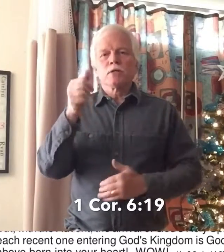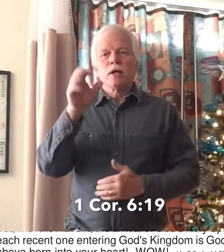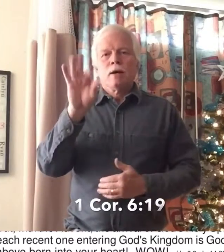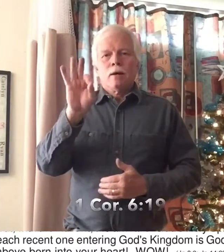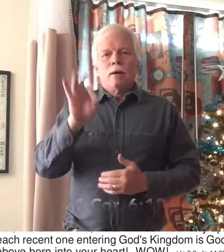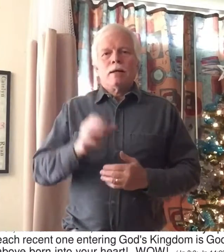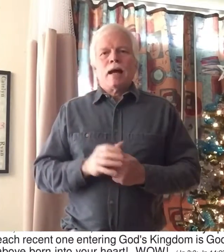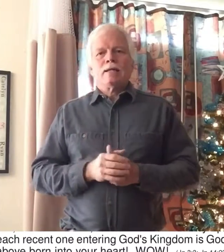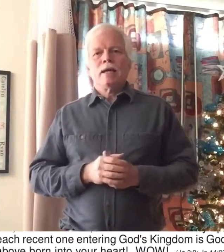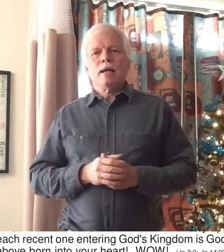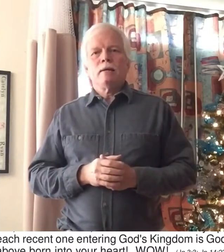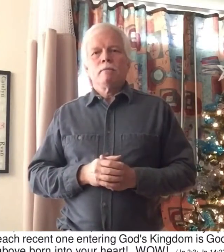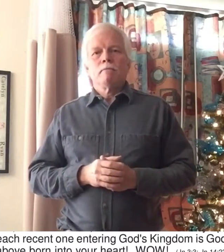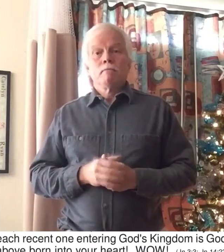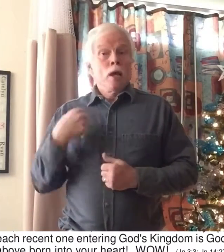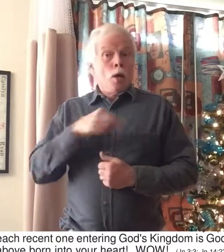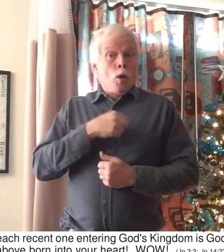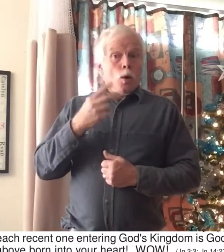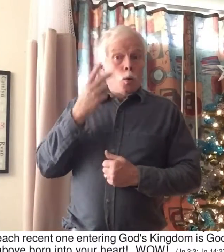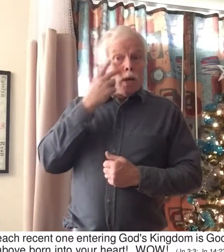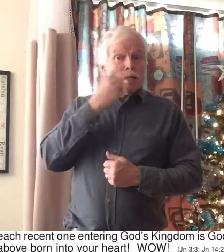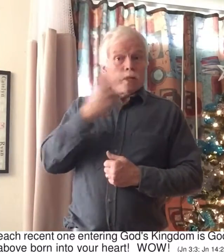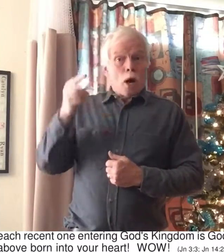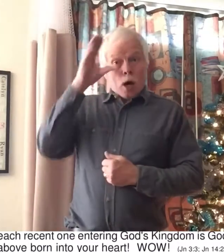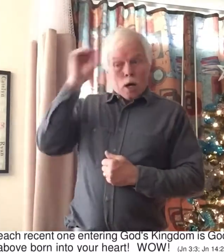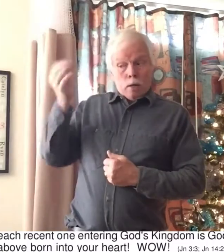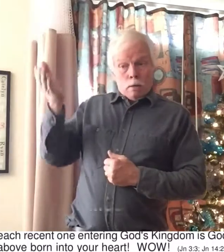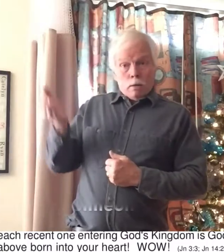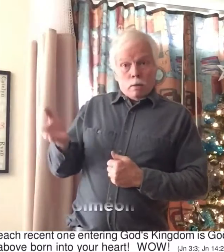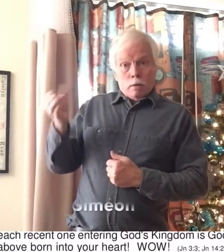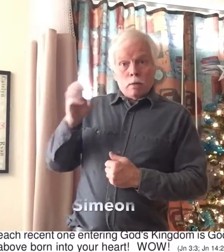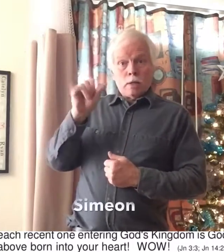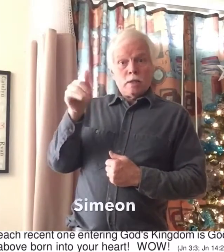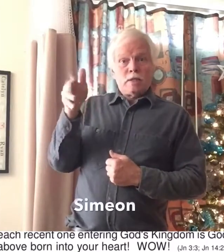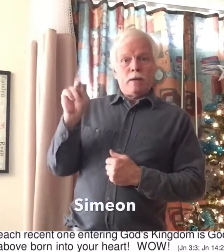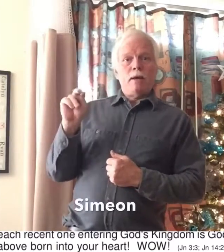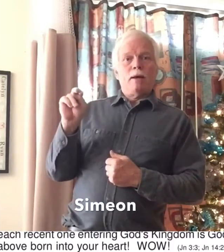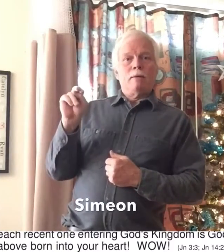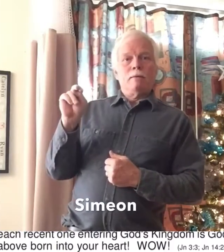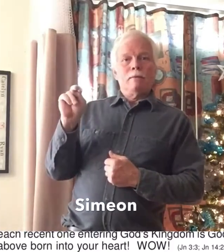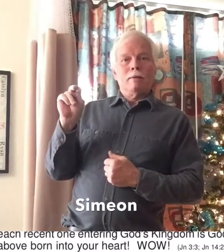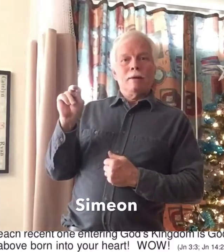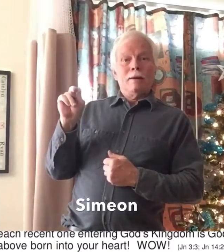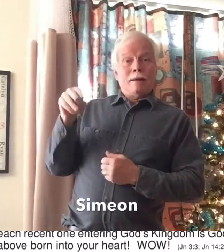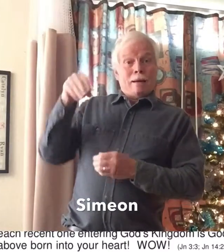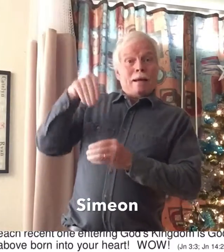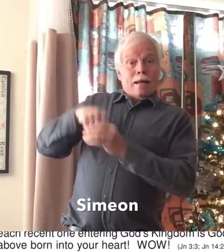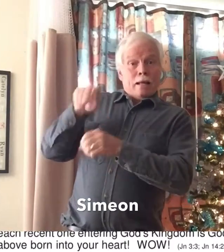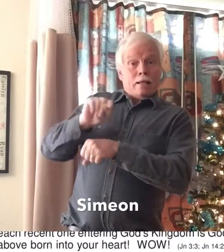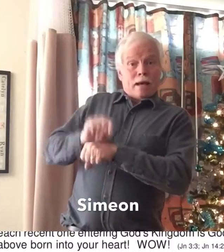The Advent, the arrival of Jesus, is the coming of God's